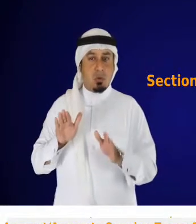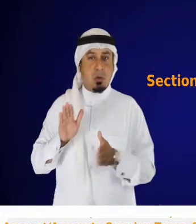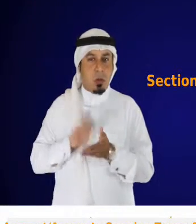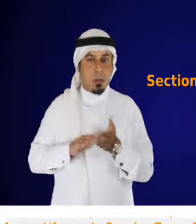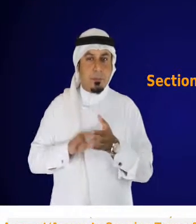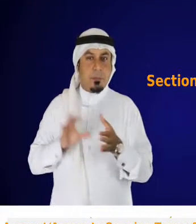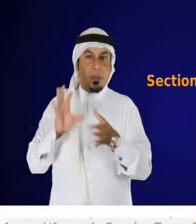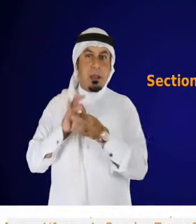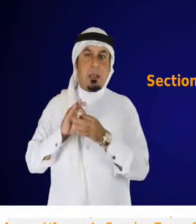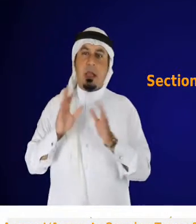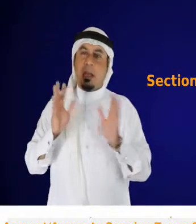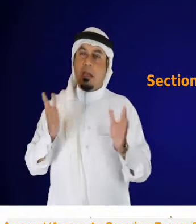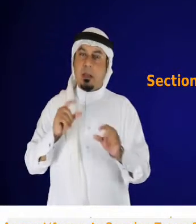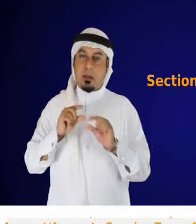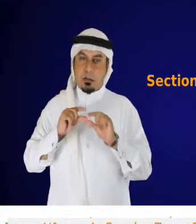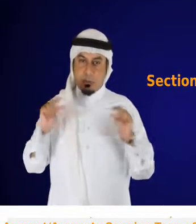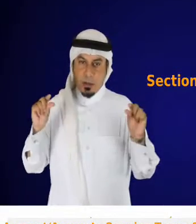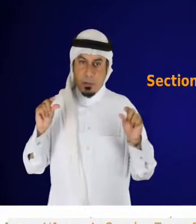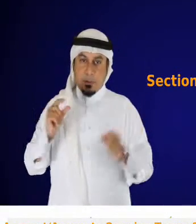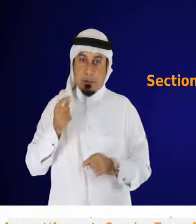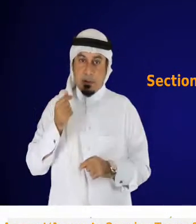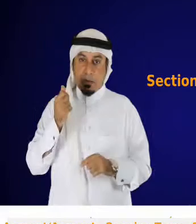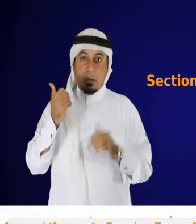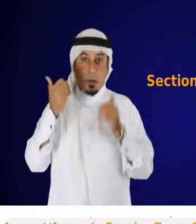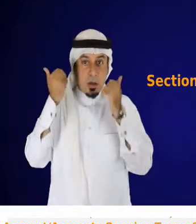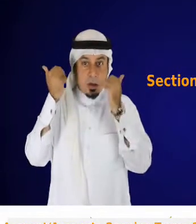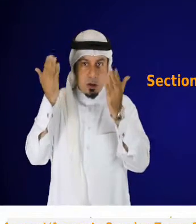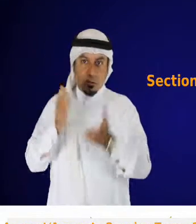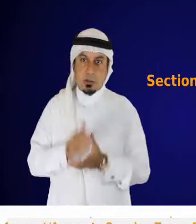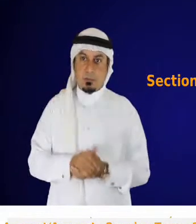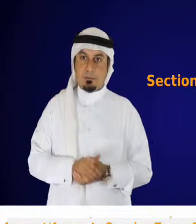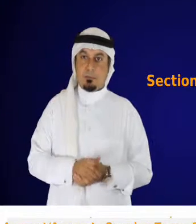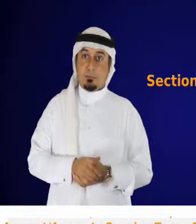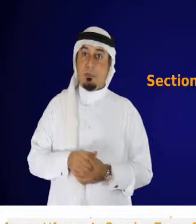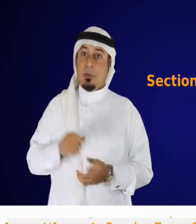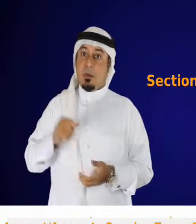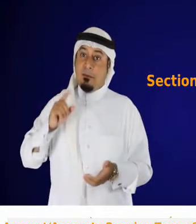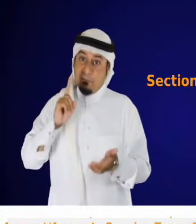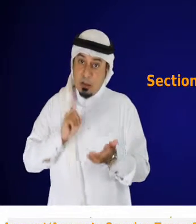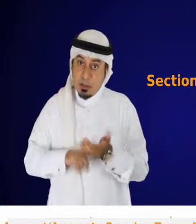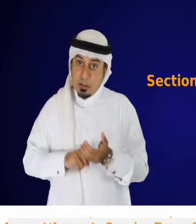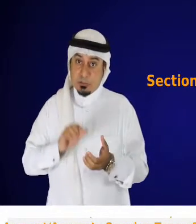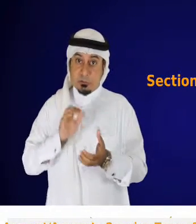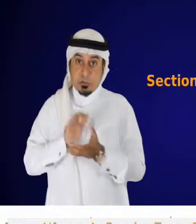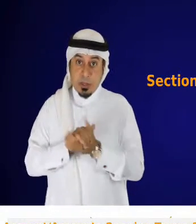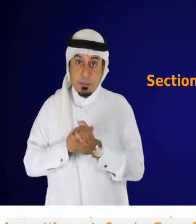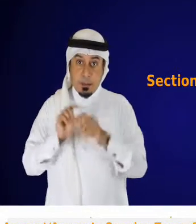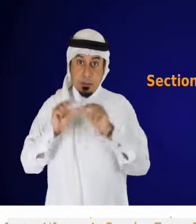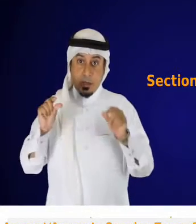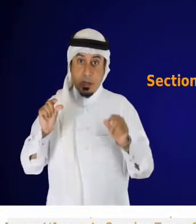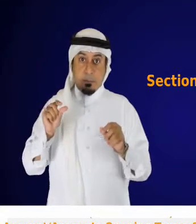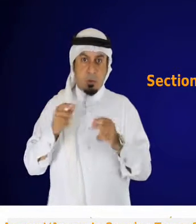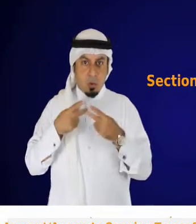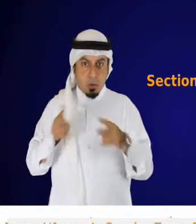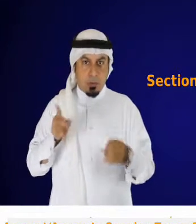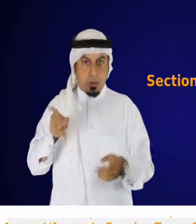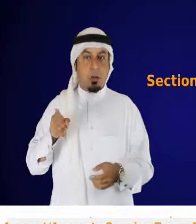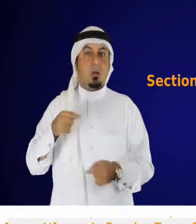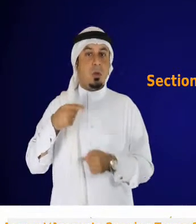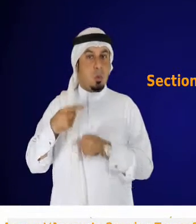B. The disposal of funds by the bank in accordance with customers' instructions in the provision of this agreement shall discharge the bank from